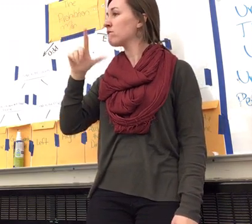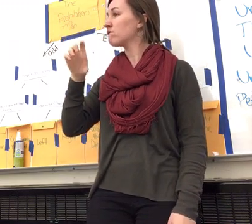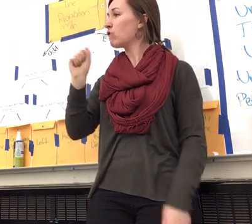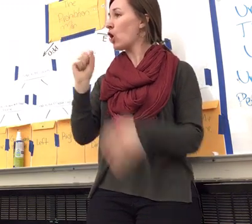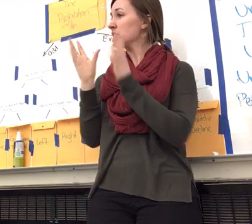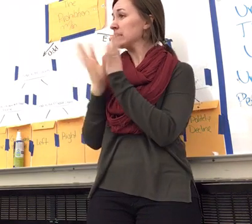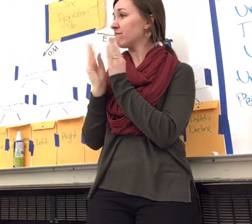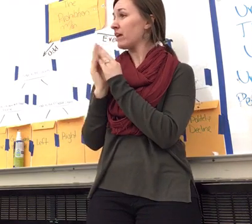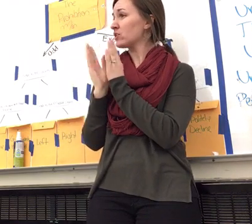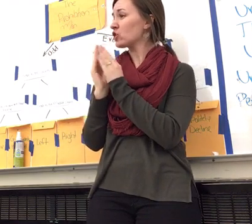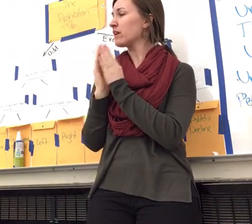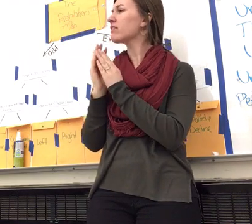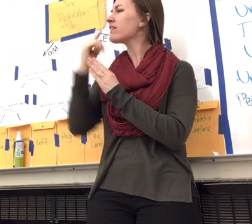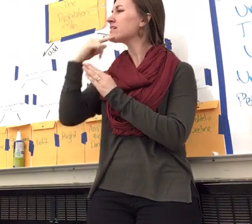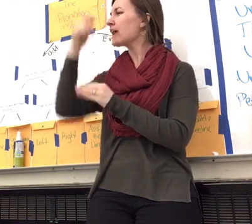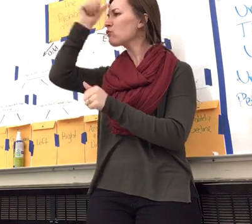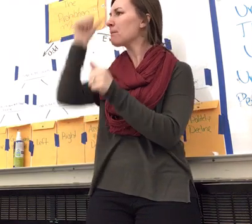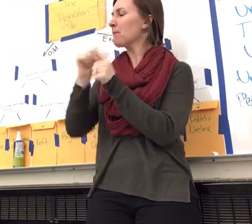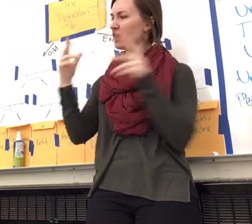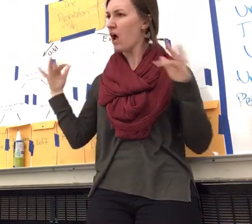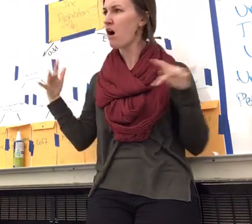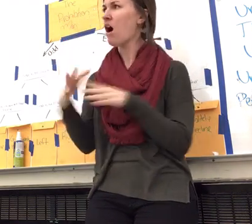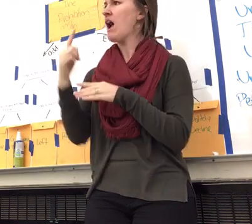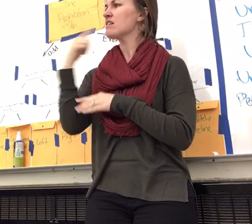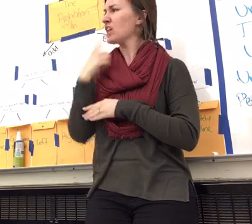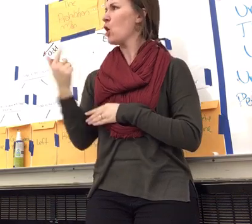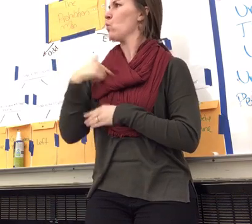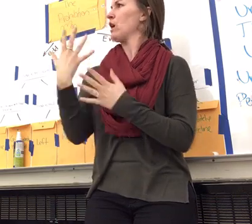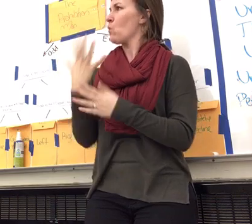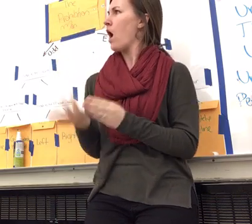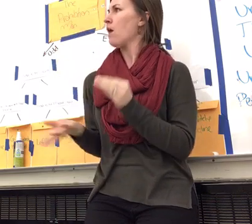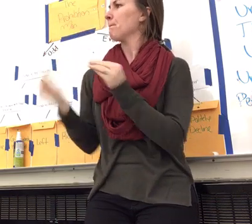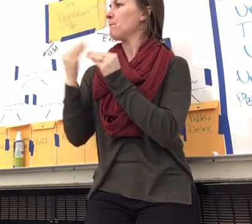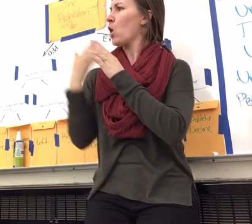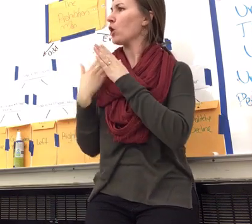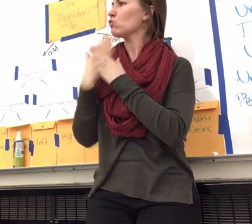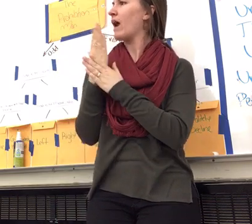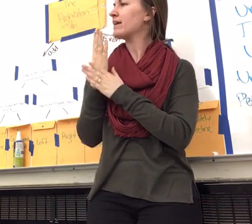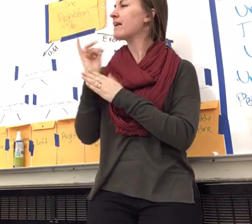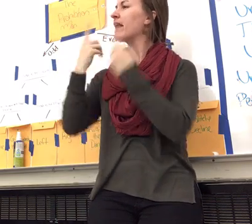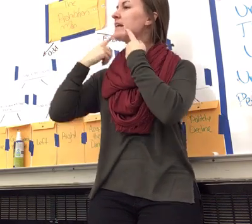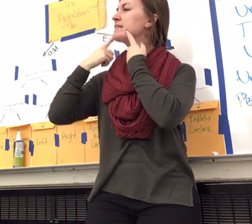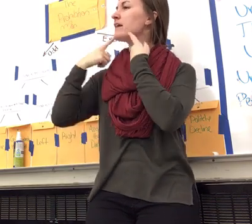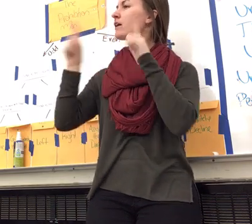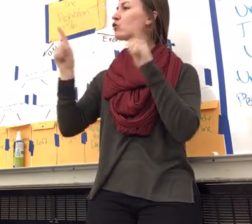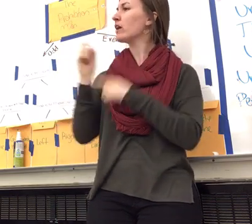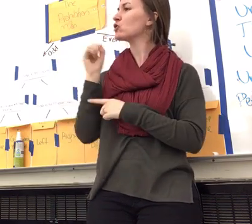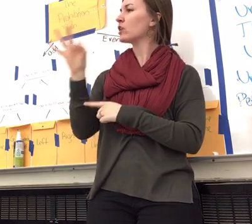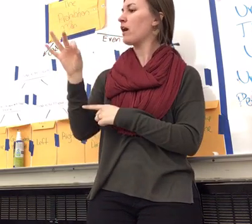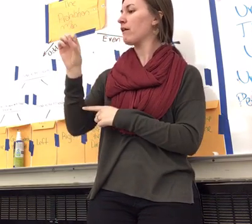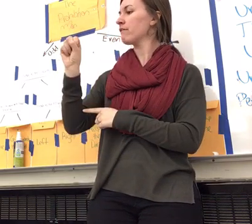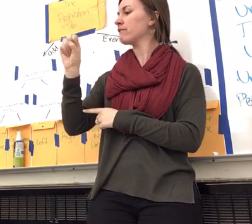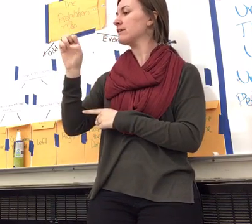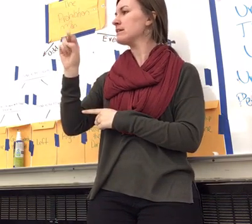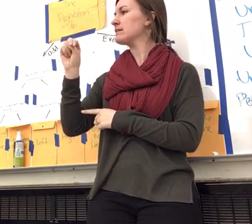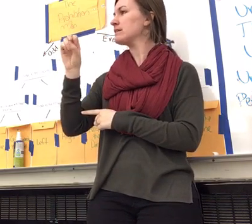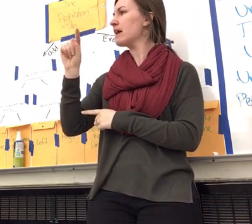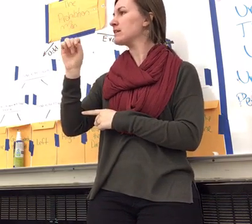more rights. Remember, that's where they do the Declaration of Sentiments. And that kind of becomes the first start of attempting a women's suffrage